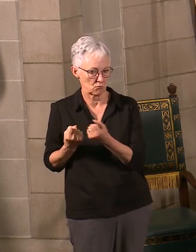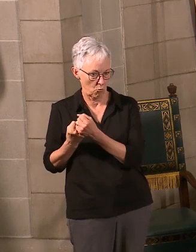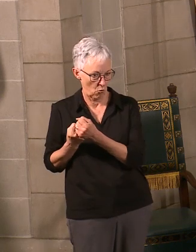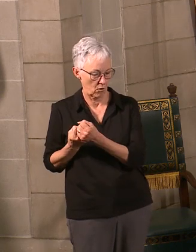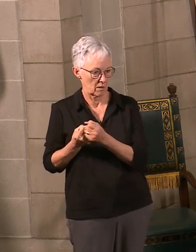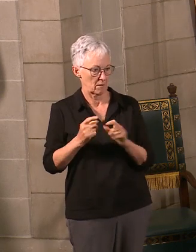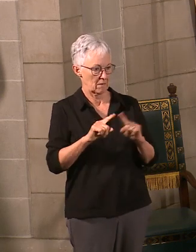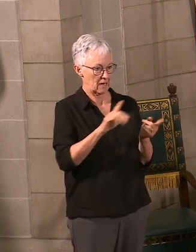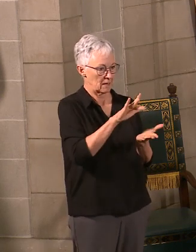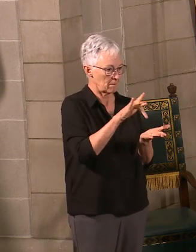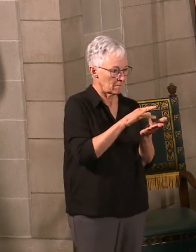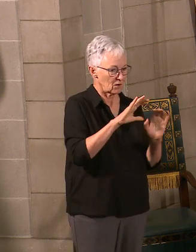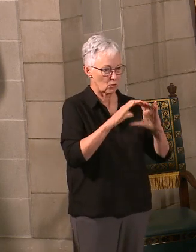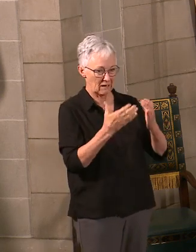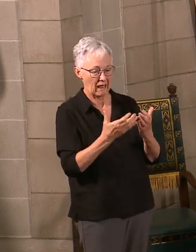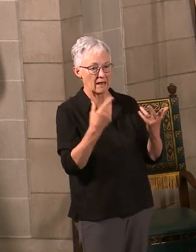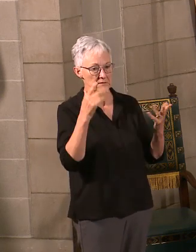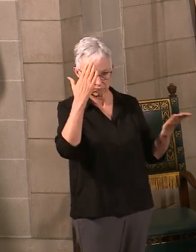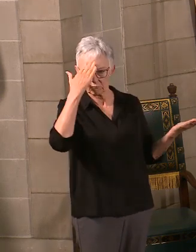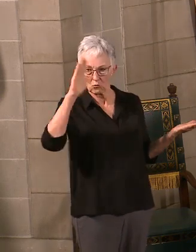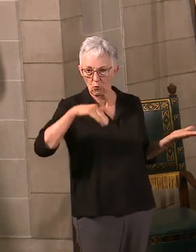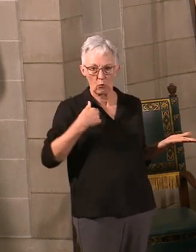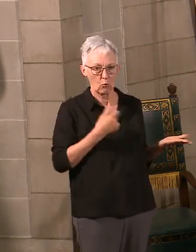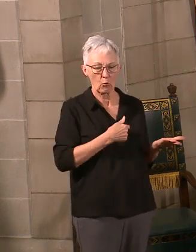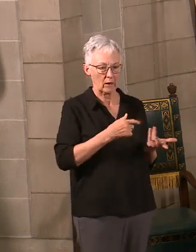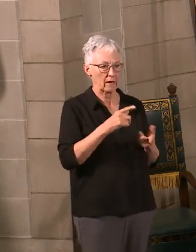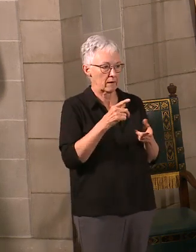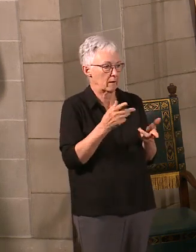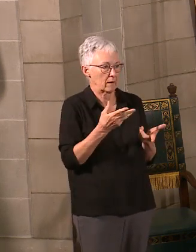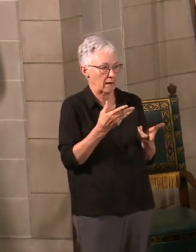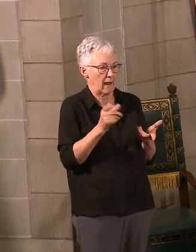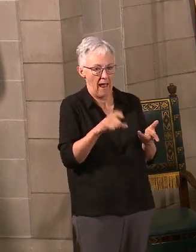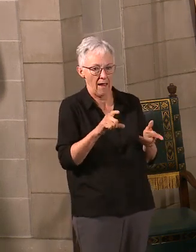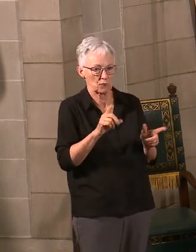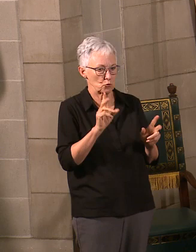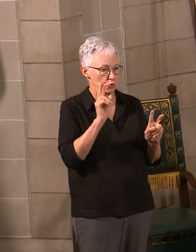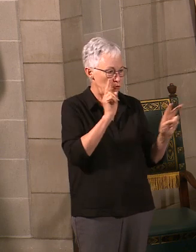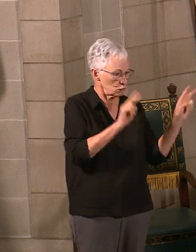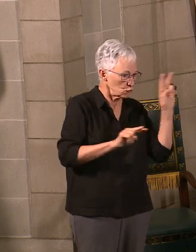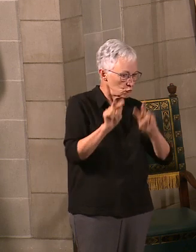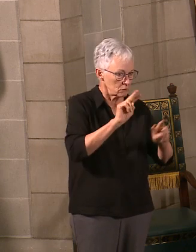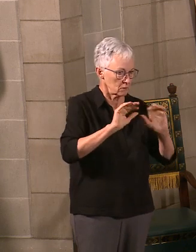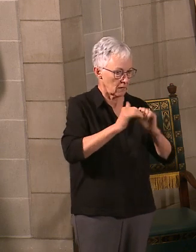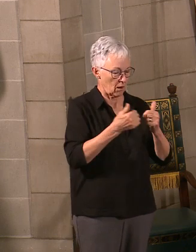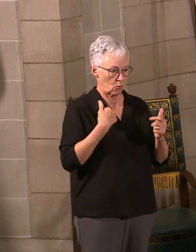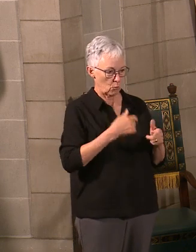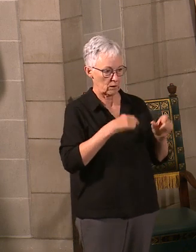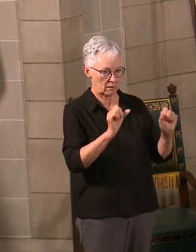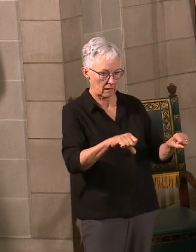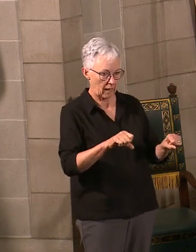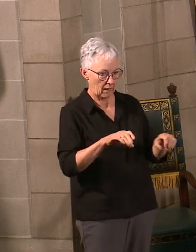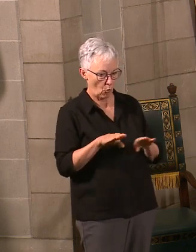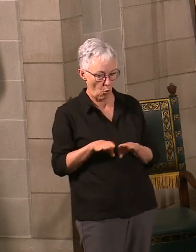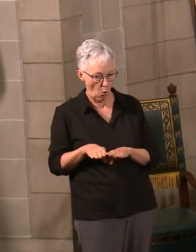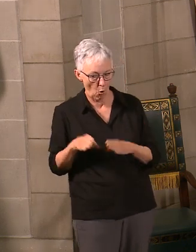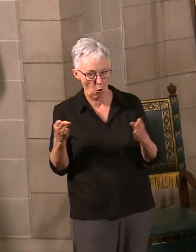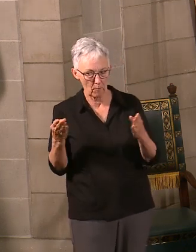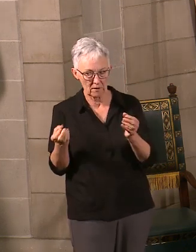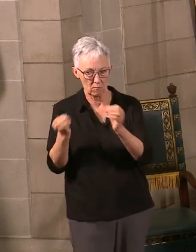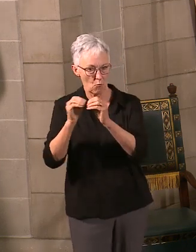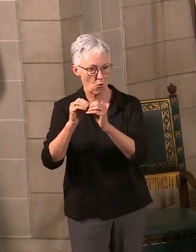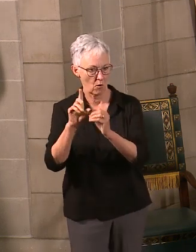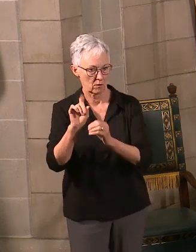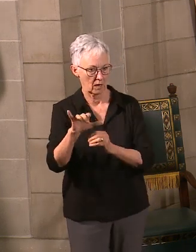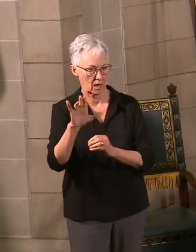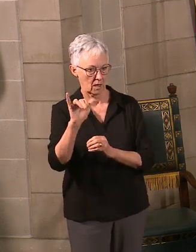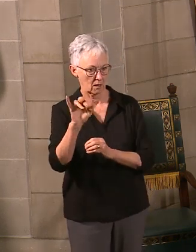So part of the answer will be, as we get through this month, looking at what are the steps we can do to start loosening up some of those restrictions. And that's